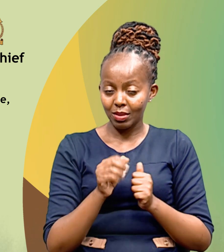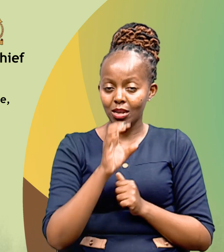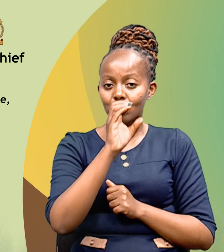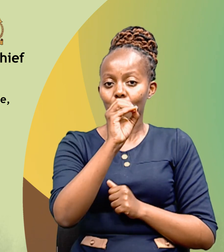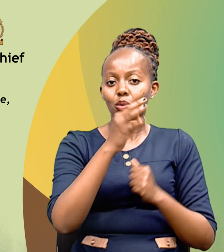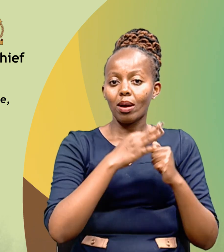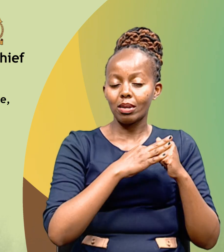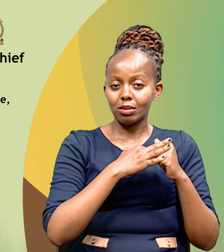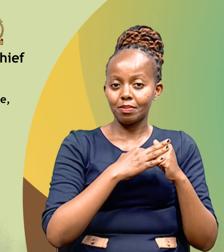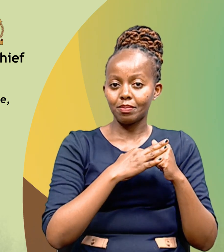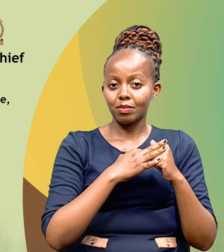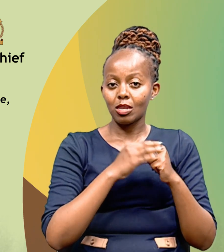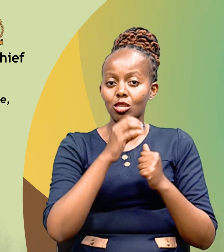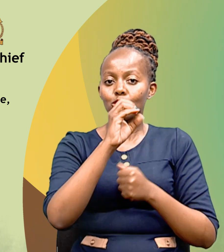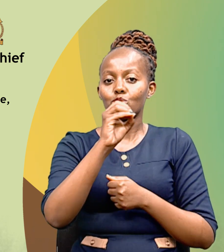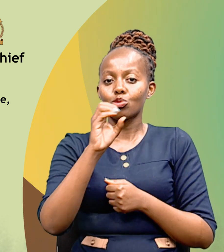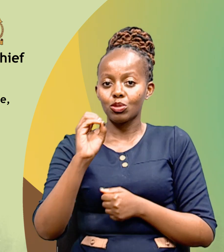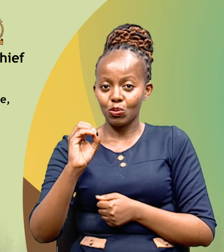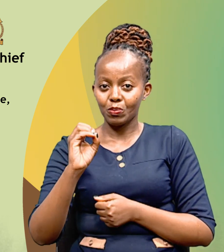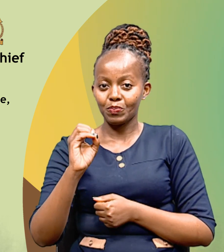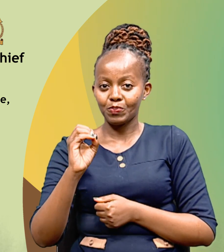0800